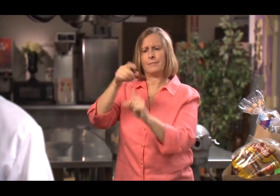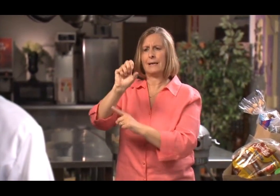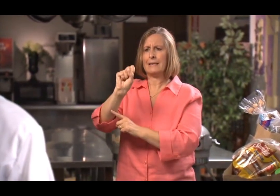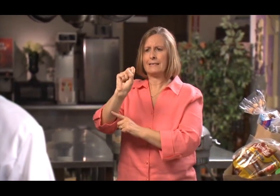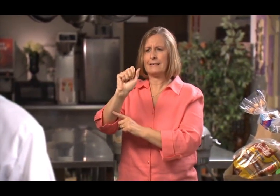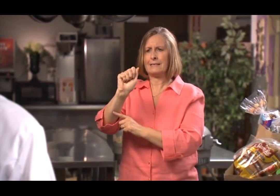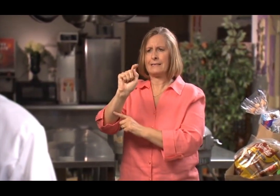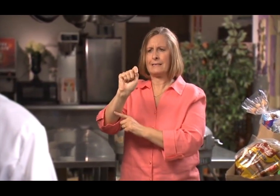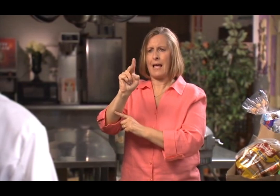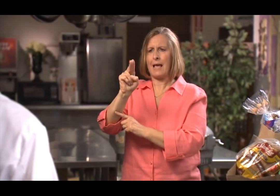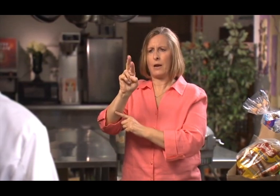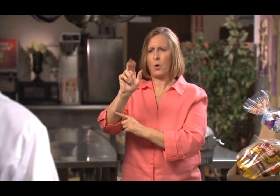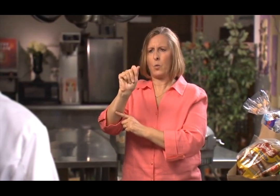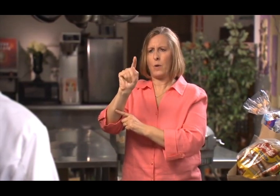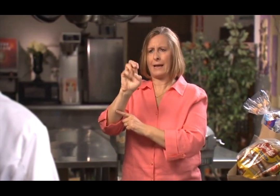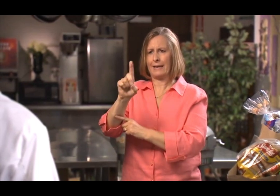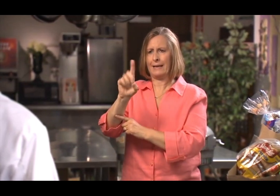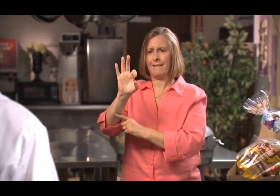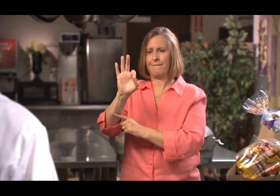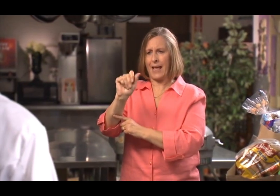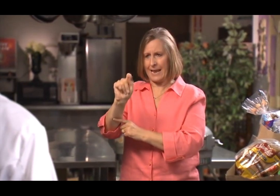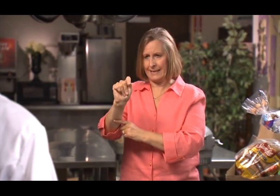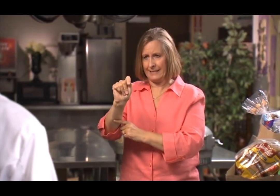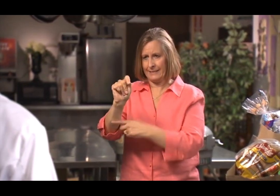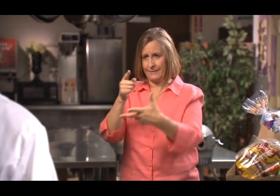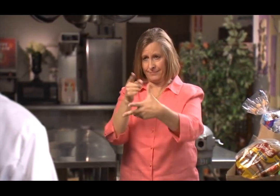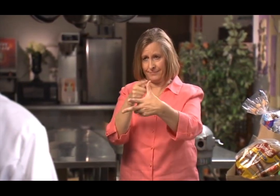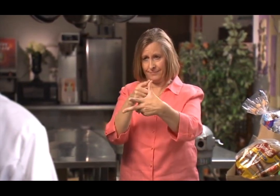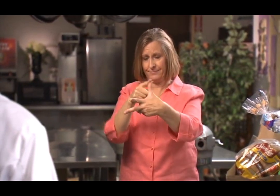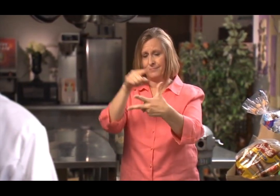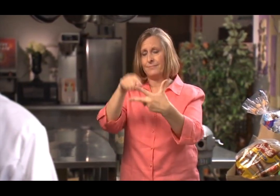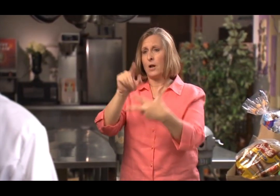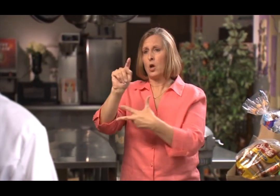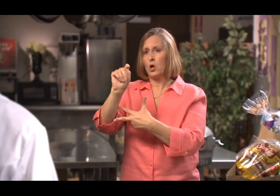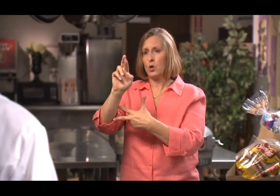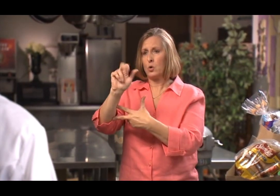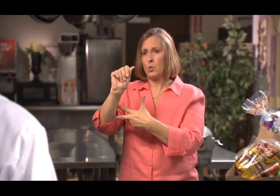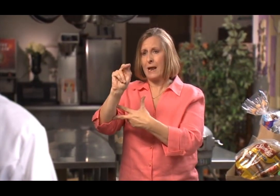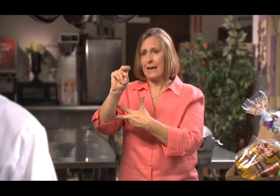especially the 3 bad fats: saturated fat, trans fat,